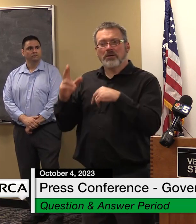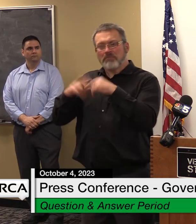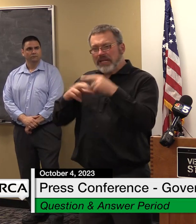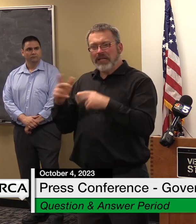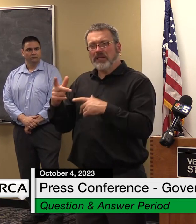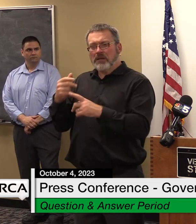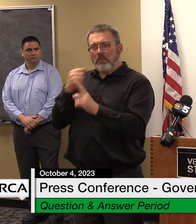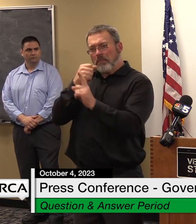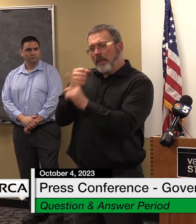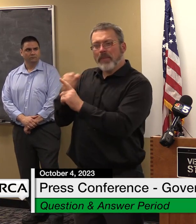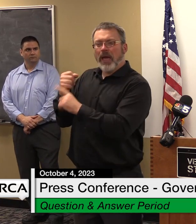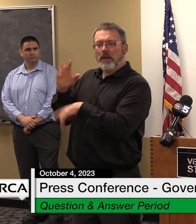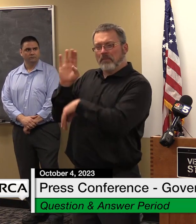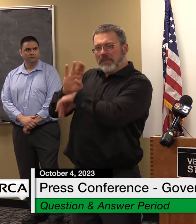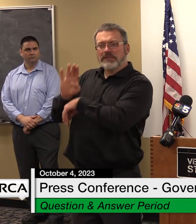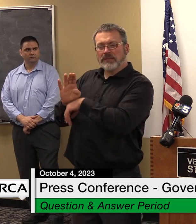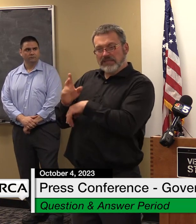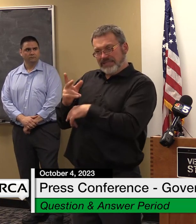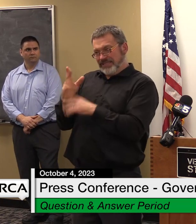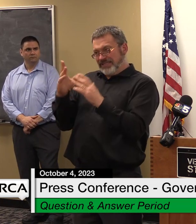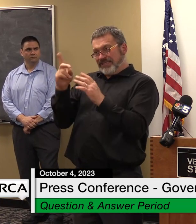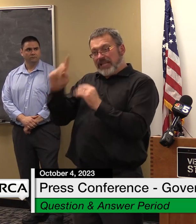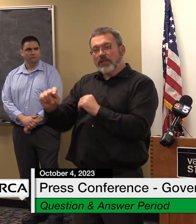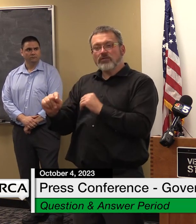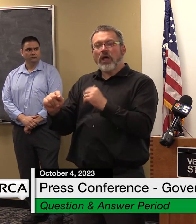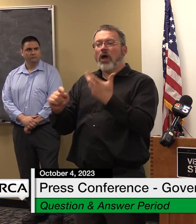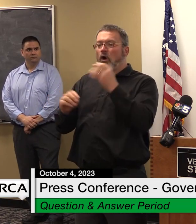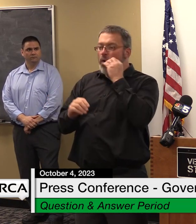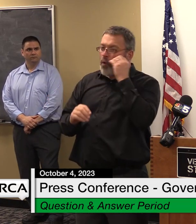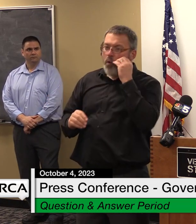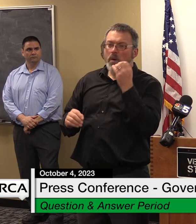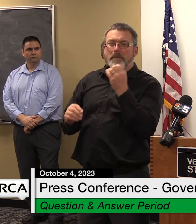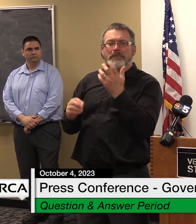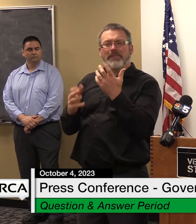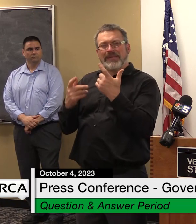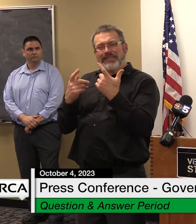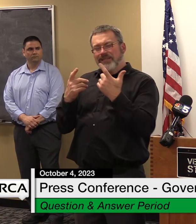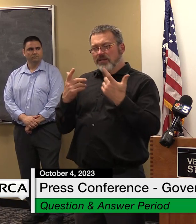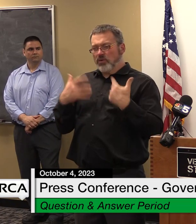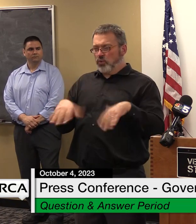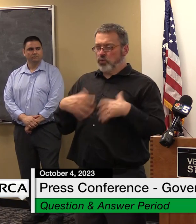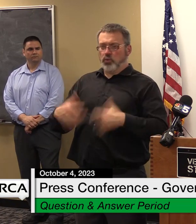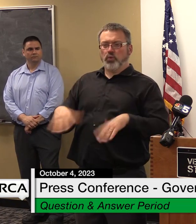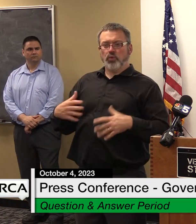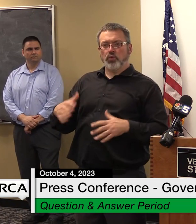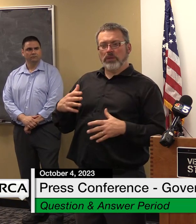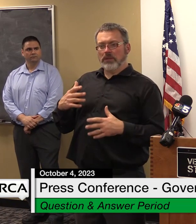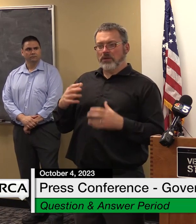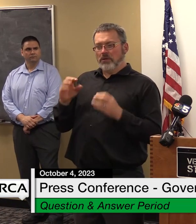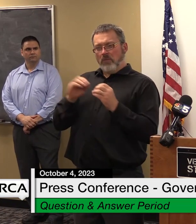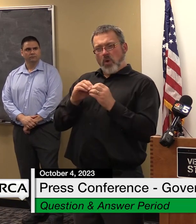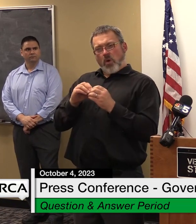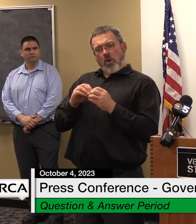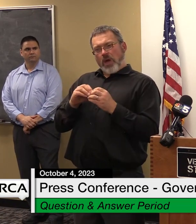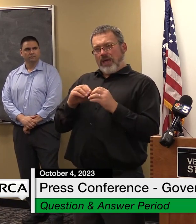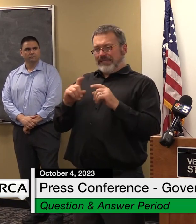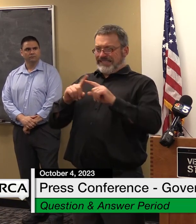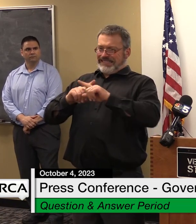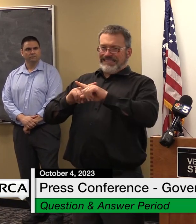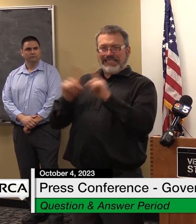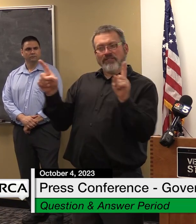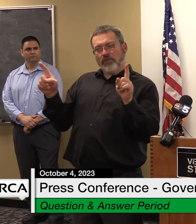dramatically, affected more homes, especially in Barrie. When you look at the difference in the quantity of debris